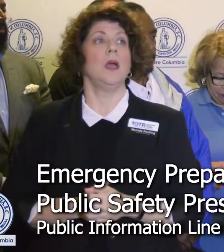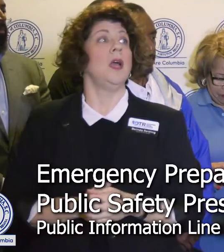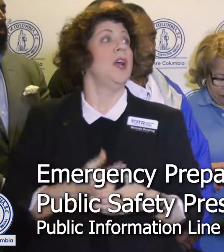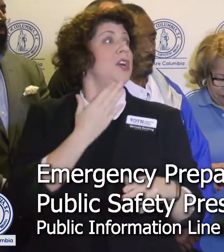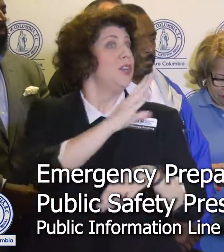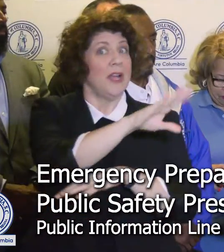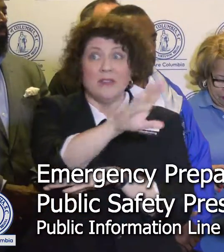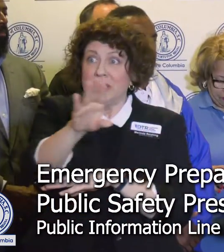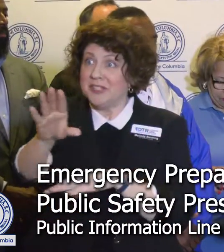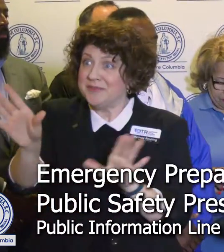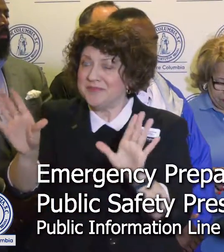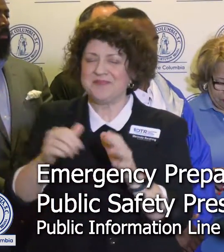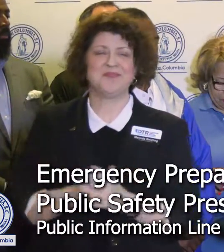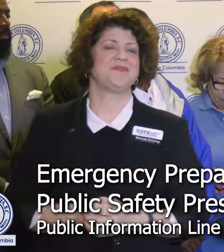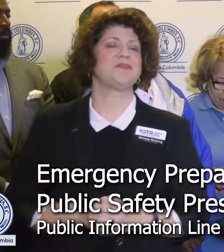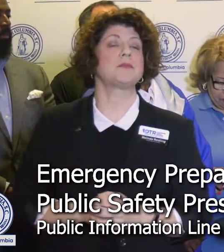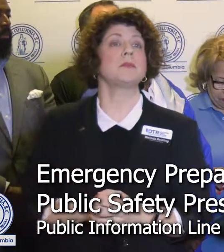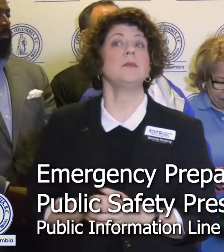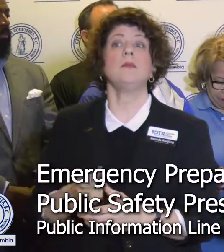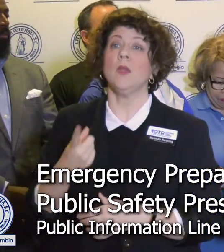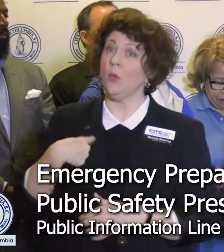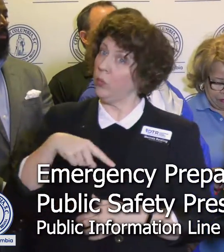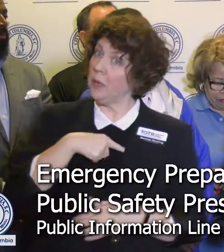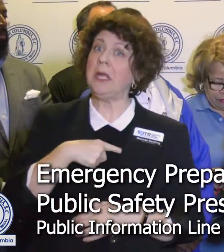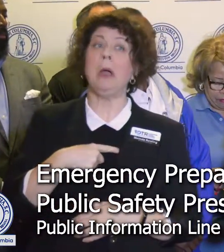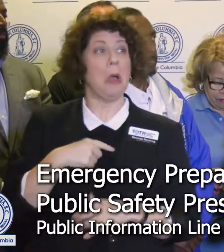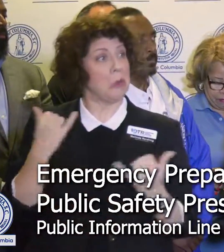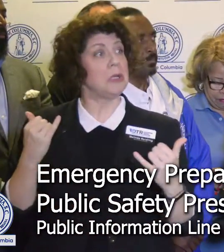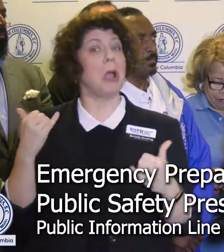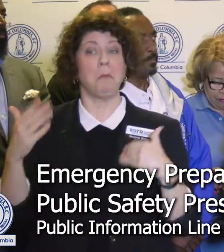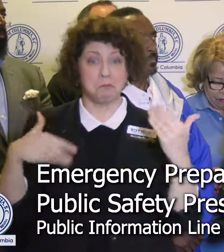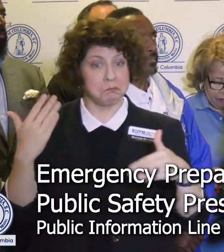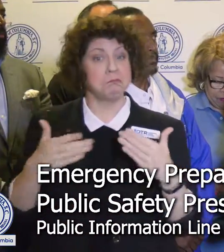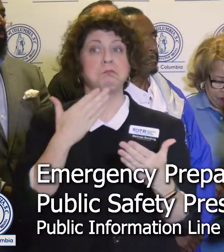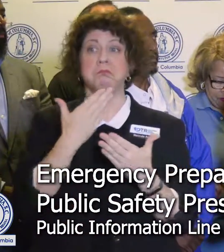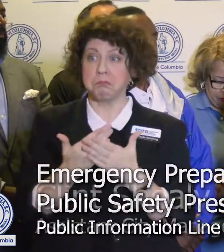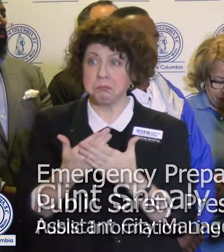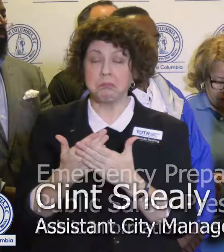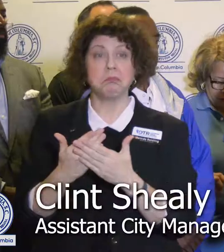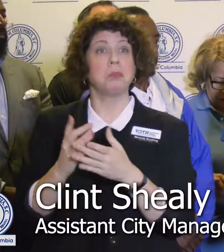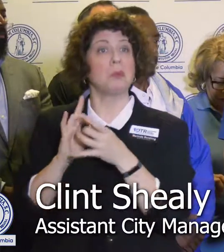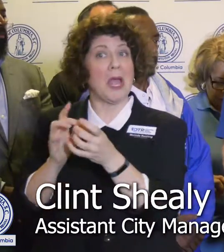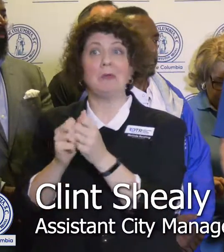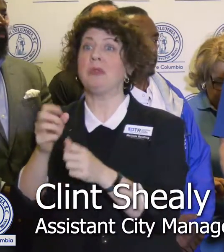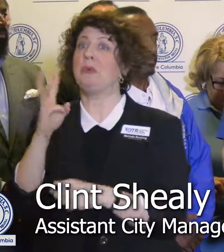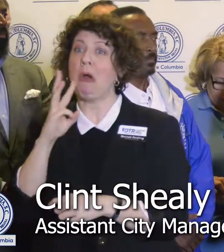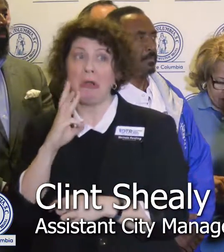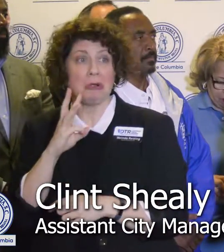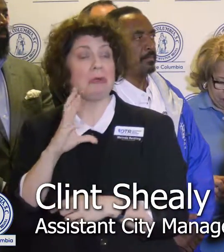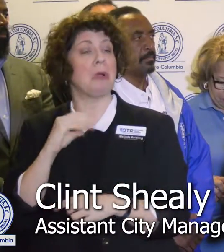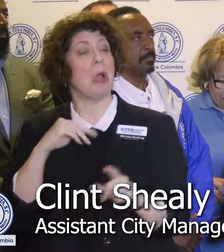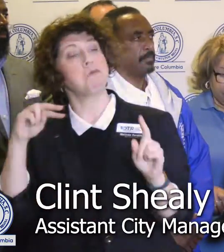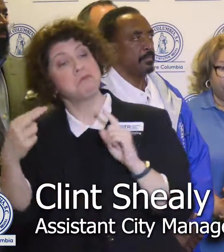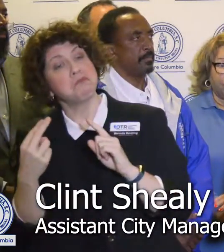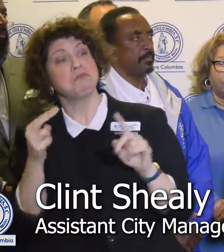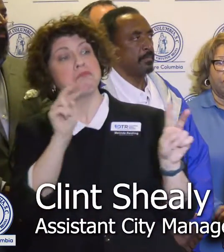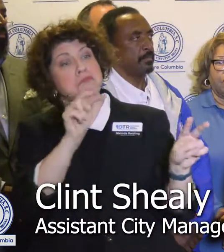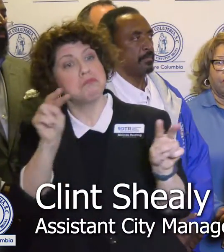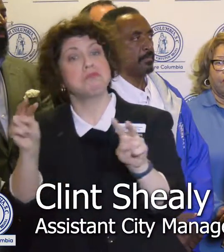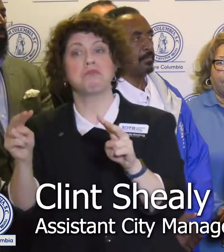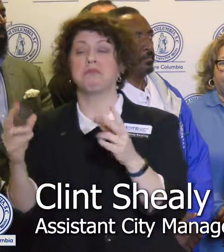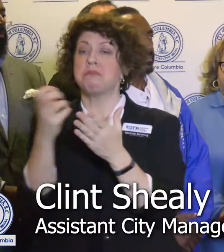Good afternoon. We are faring very well right now from a water and wastewater perspective, distribution and